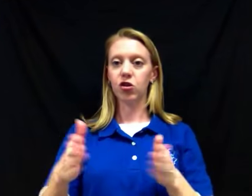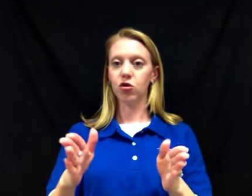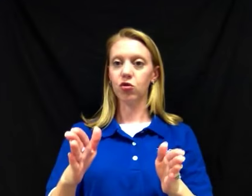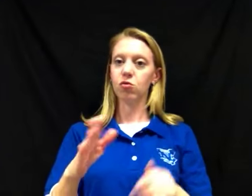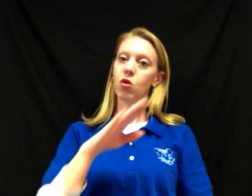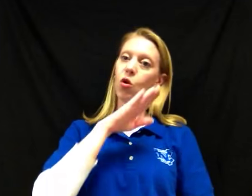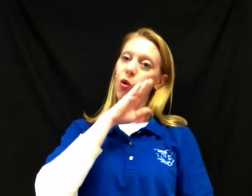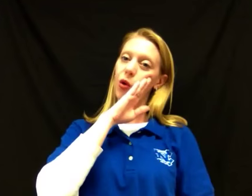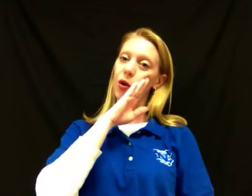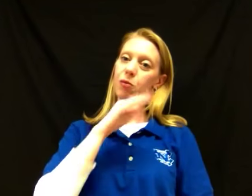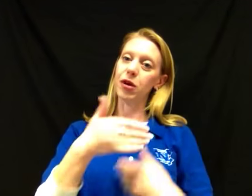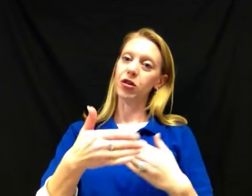bedroom,